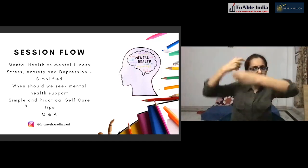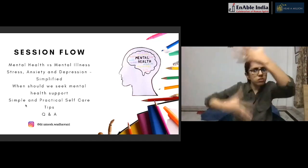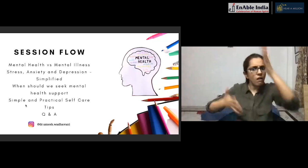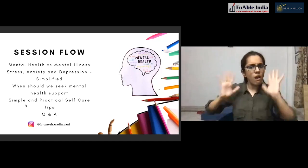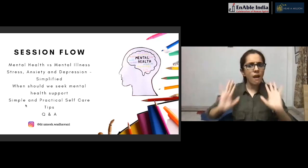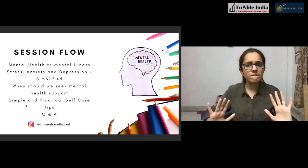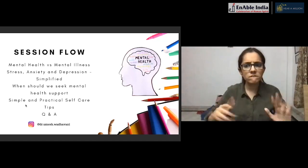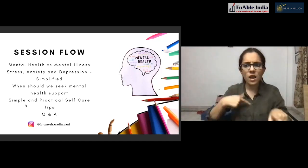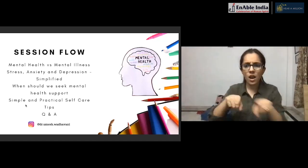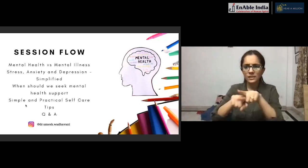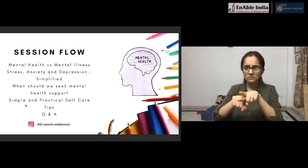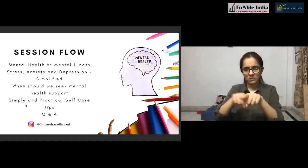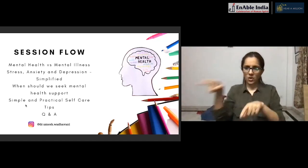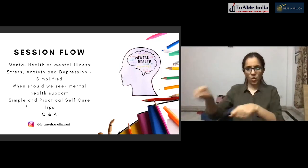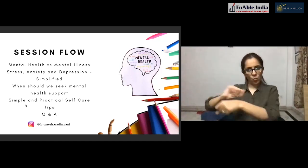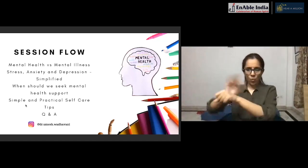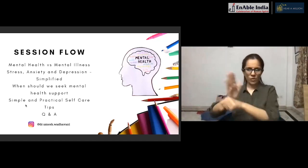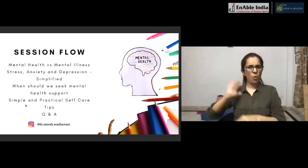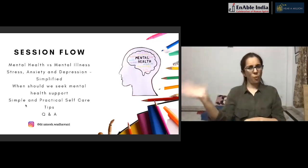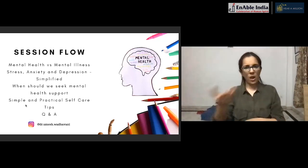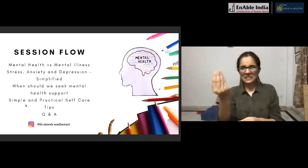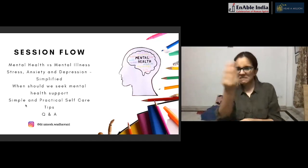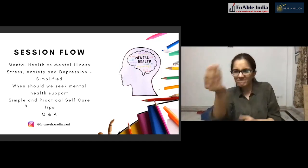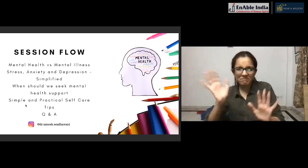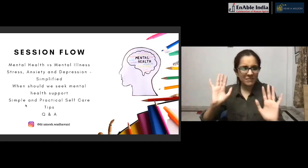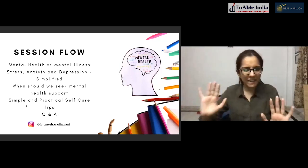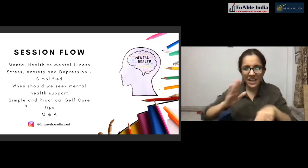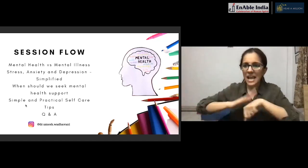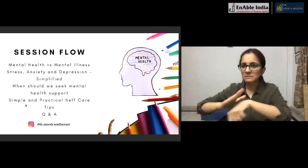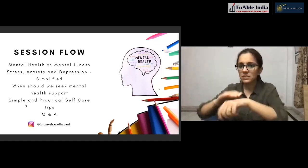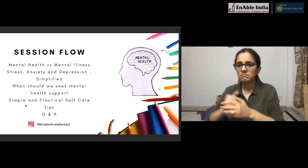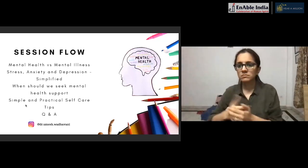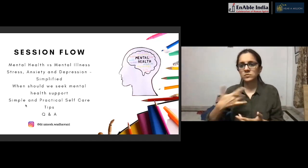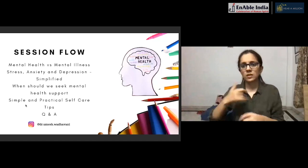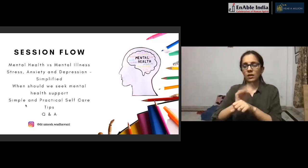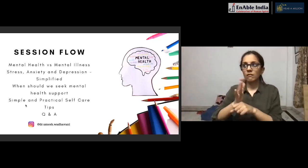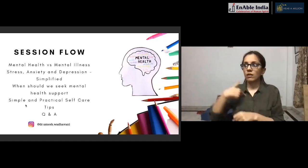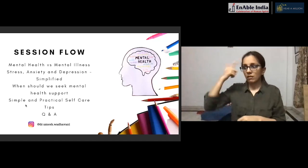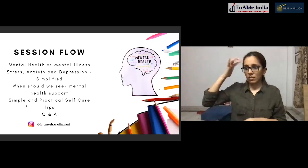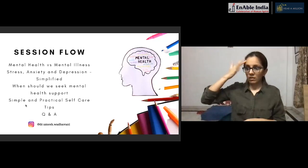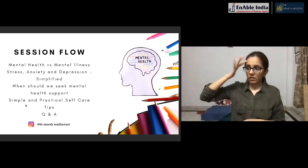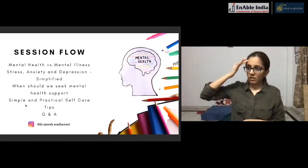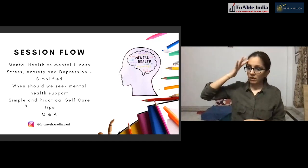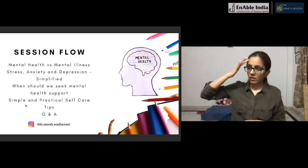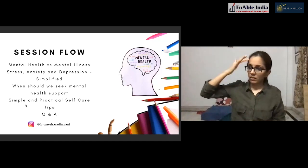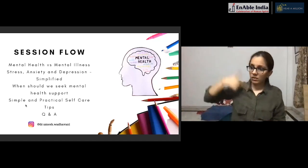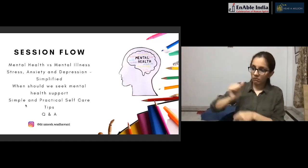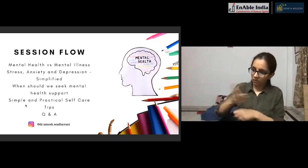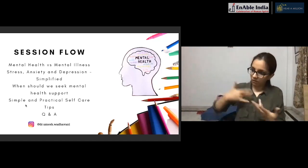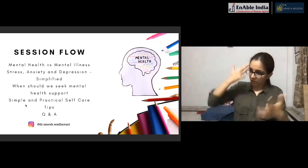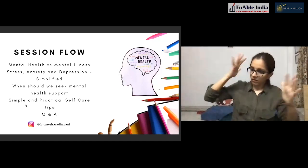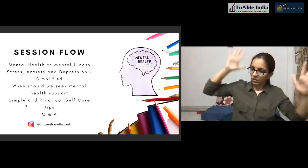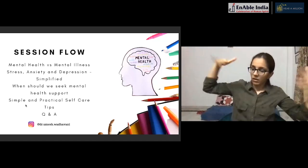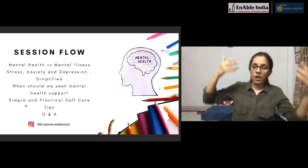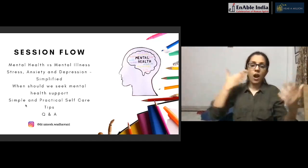say, COVID is a condition that we all are going through, pandemic. And you can get into overthinking about pandemic, that when is it gonna go